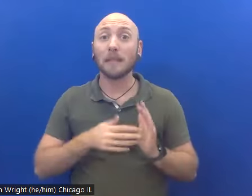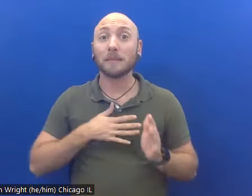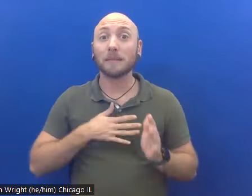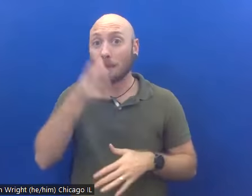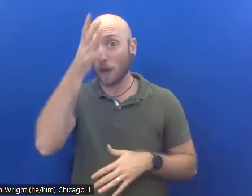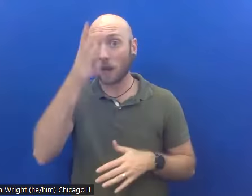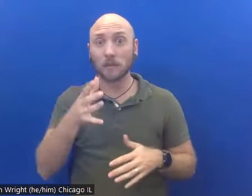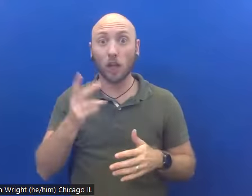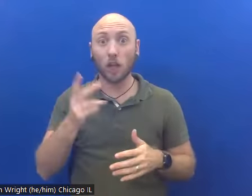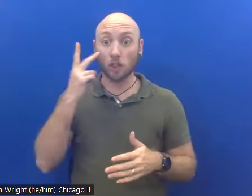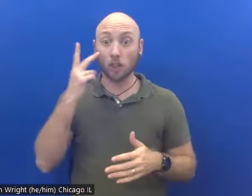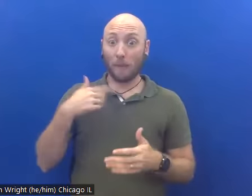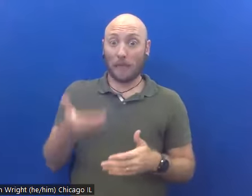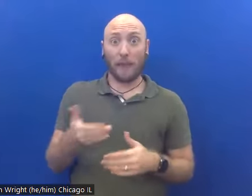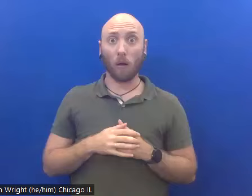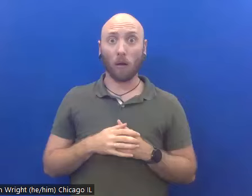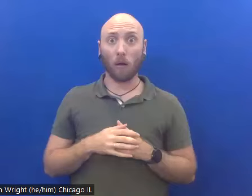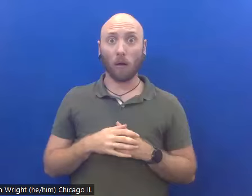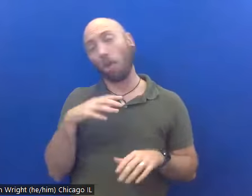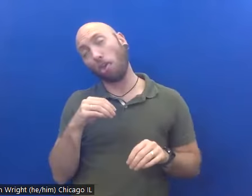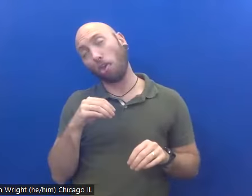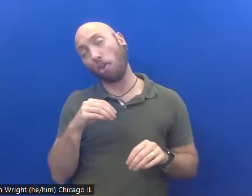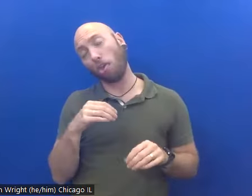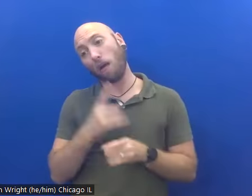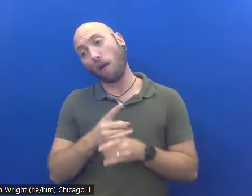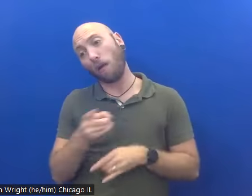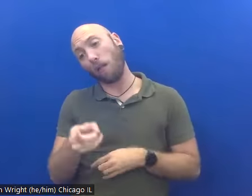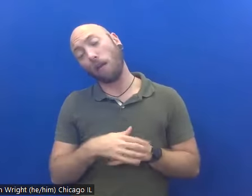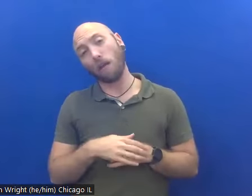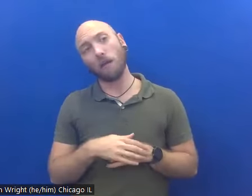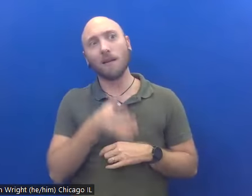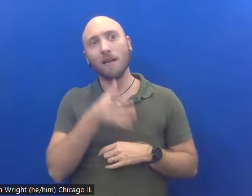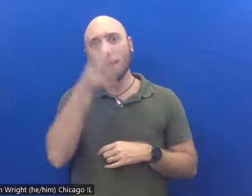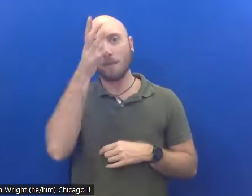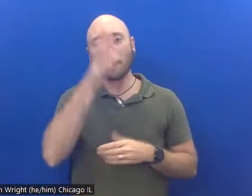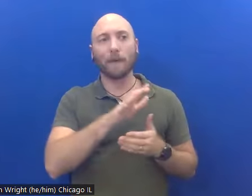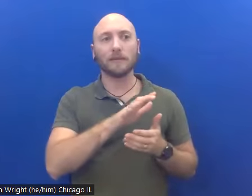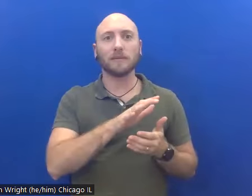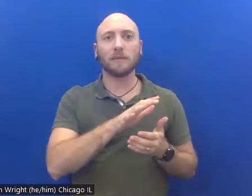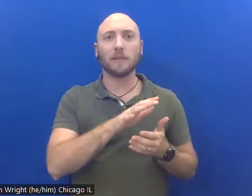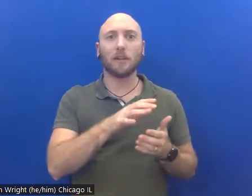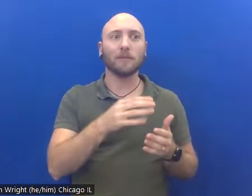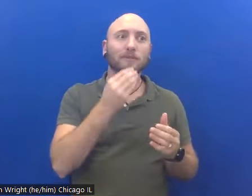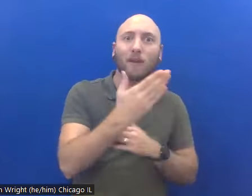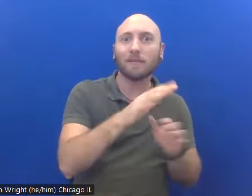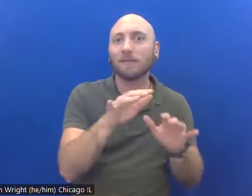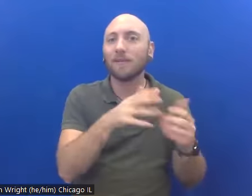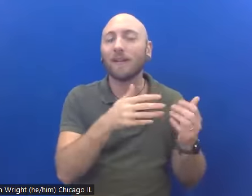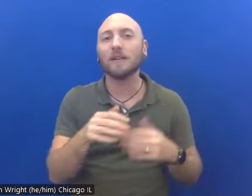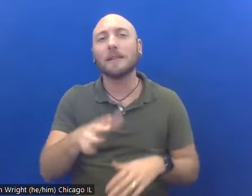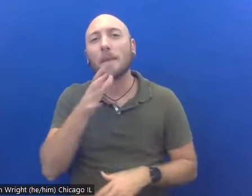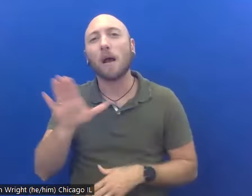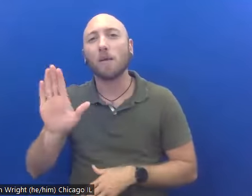me there, passed out on the couch with the whiskey there. My mom comes from an alcoholic family. She grew up in an alcoholic household. But in my mind, it's